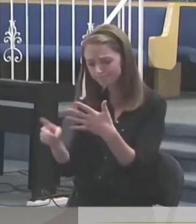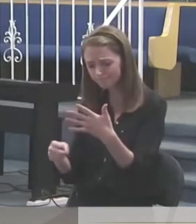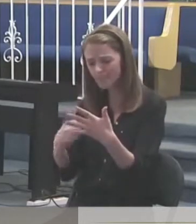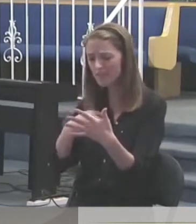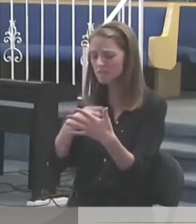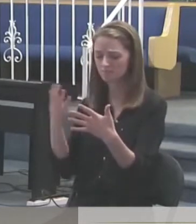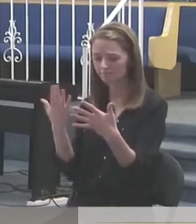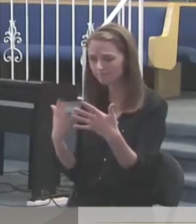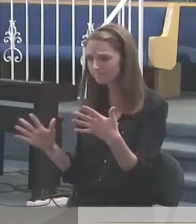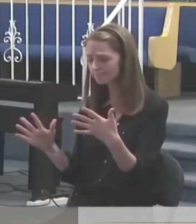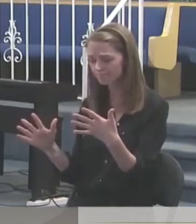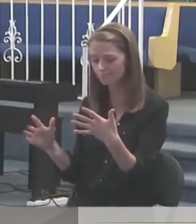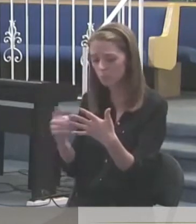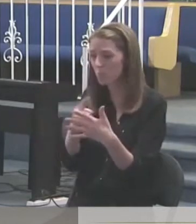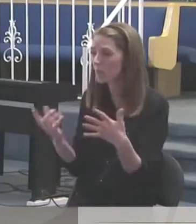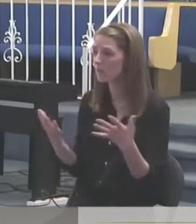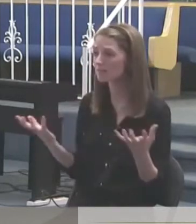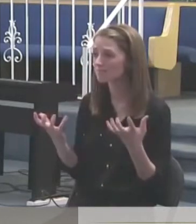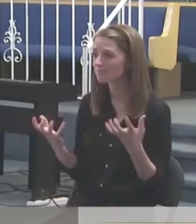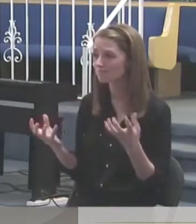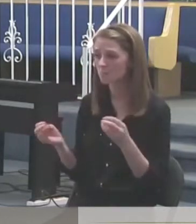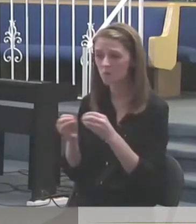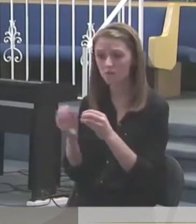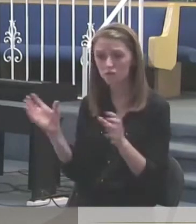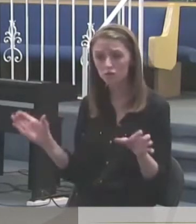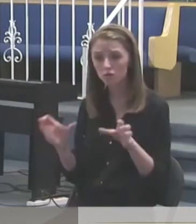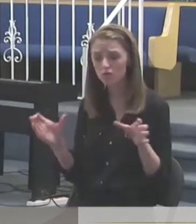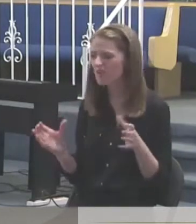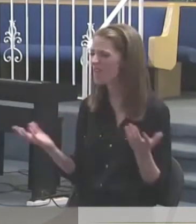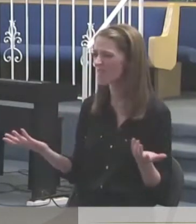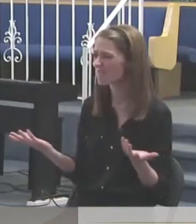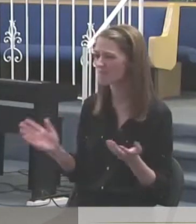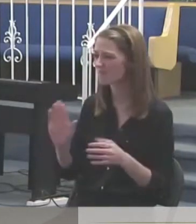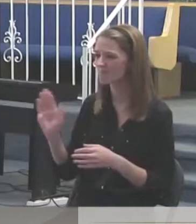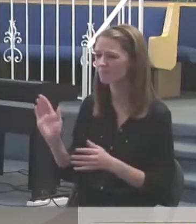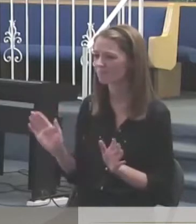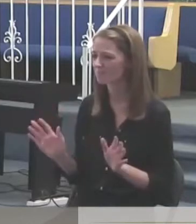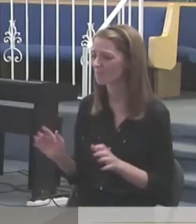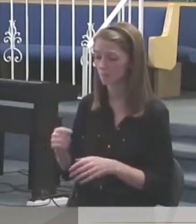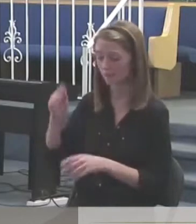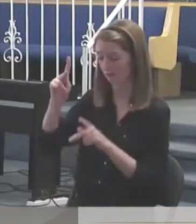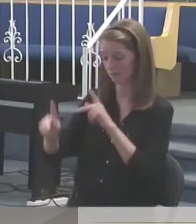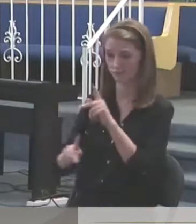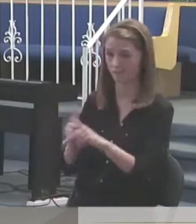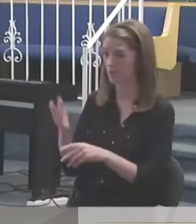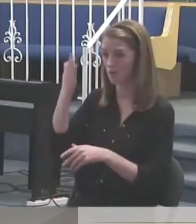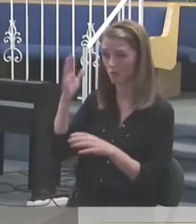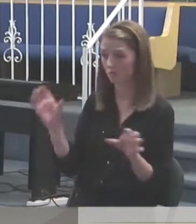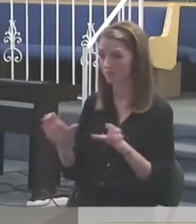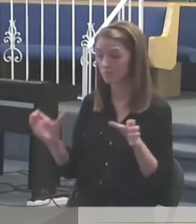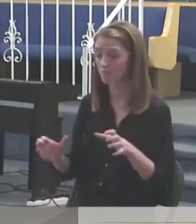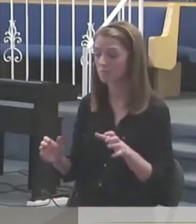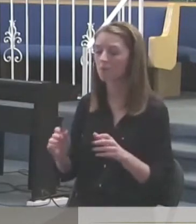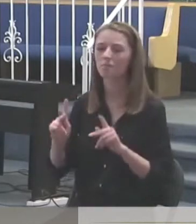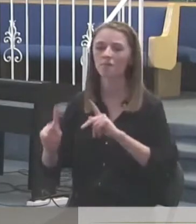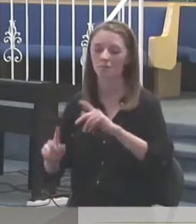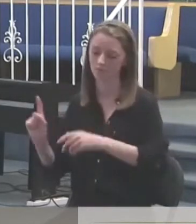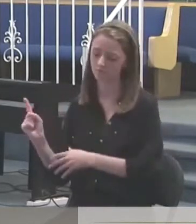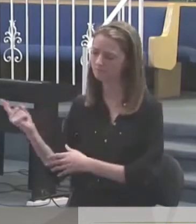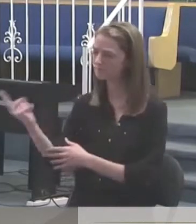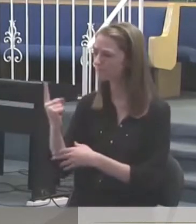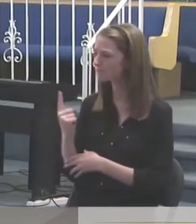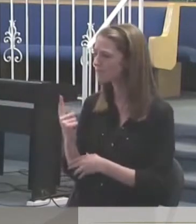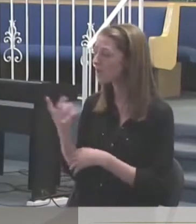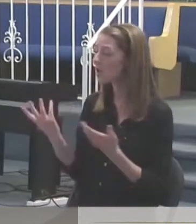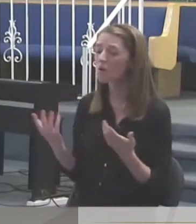there some more I can do? No, people don't do that. No, they'll come to you and say, I need you to pray for me. I'm getting